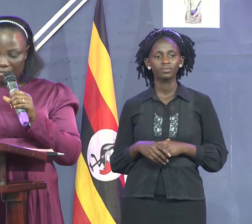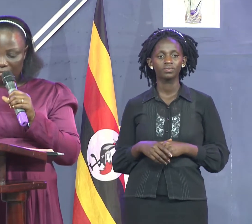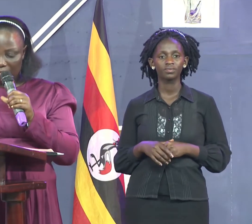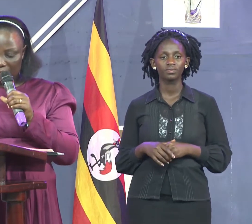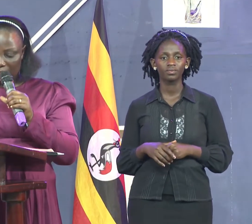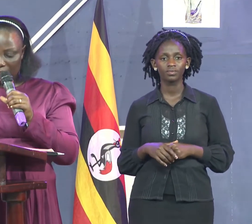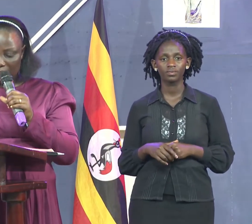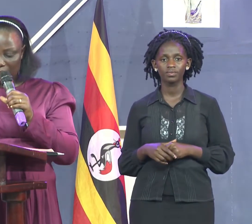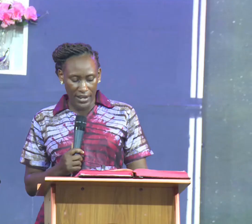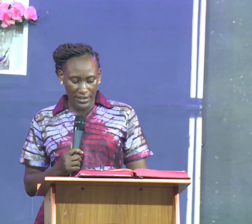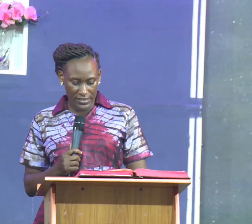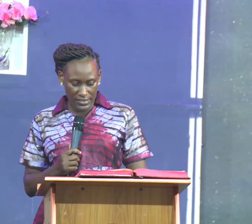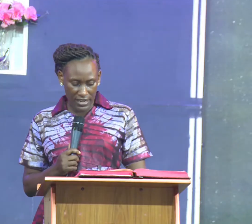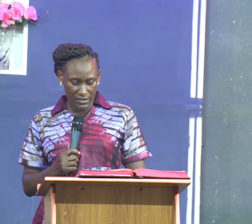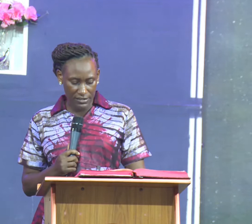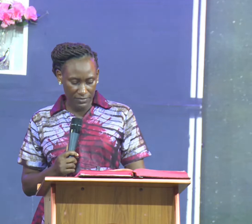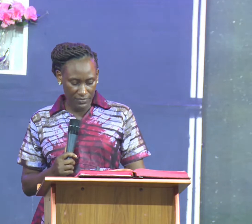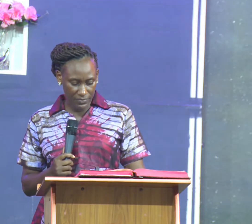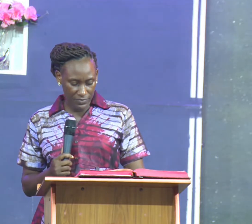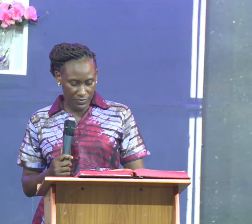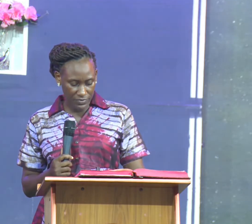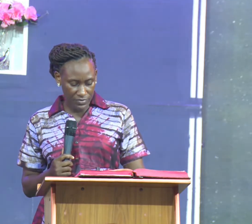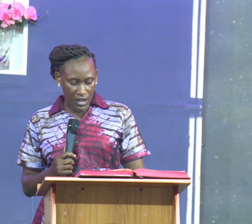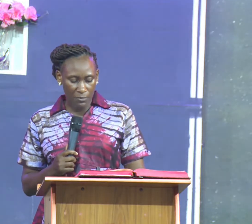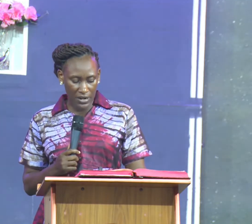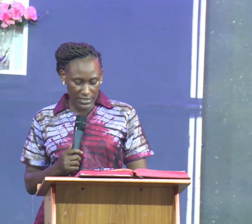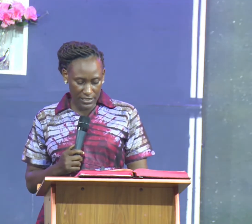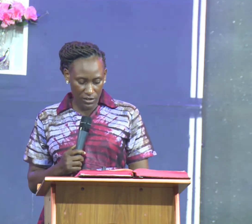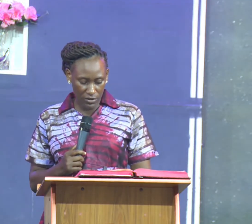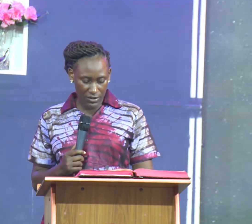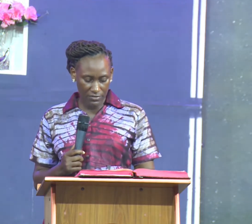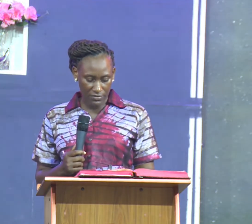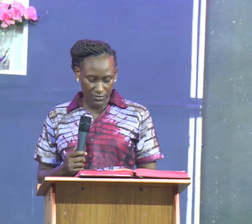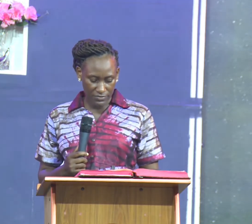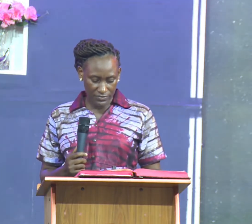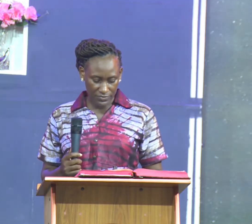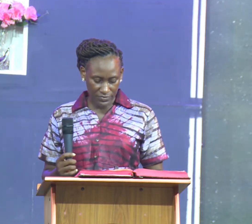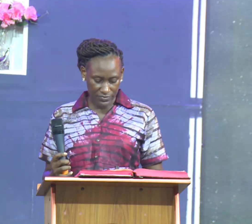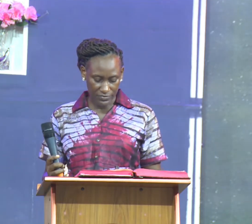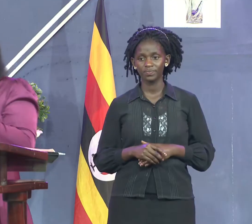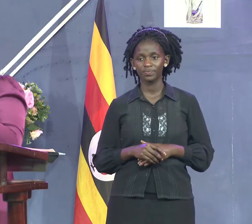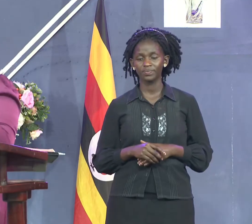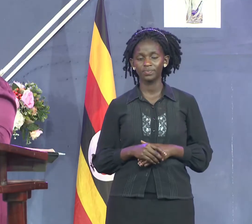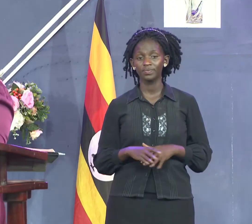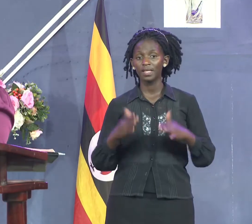and lean not on your own understanding. Praise the Lord.